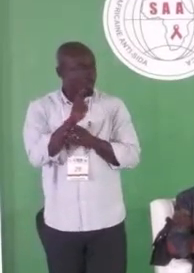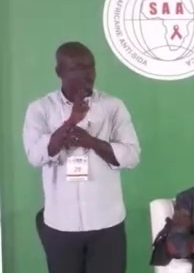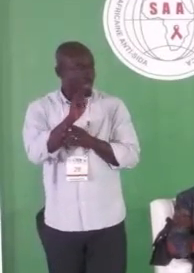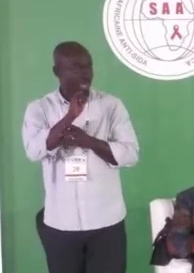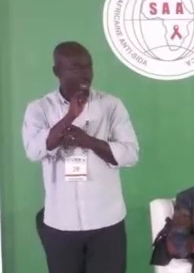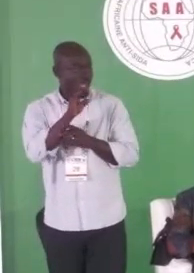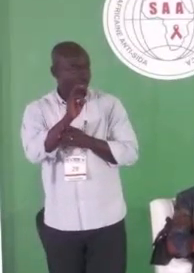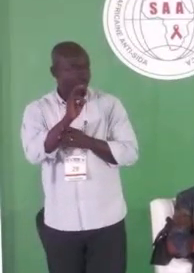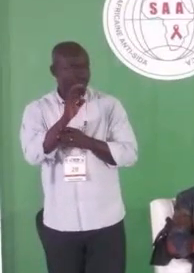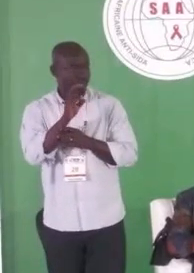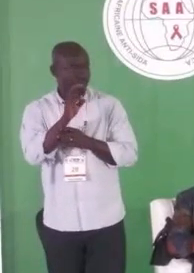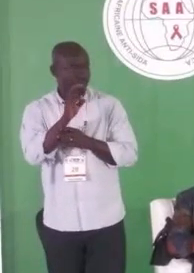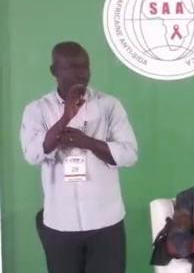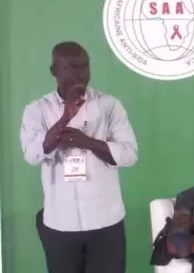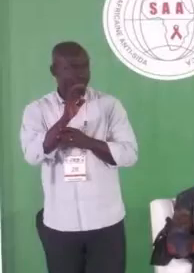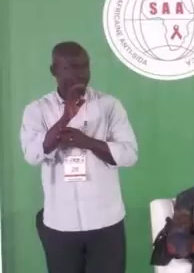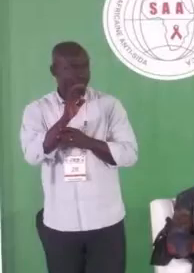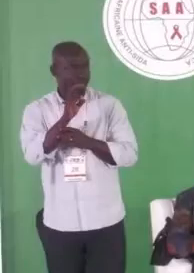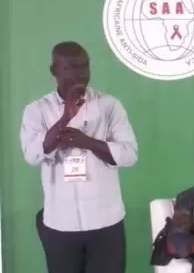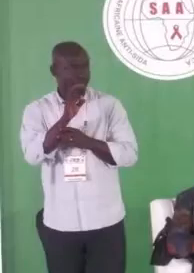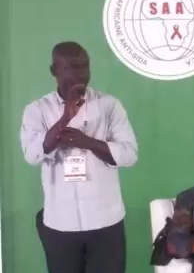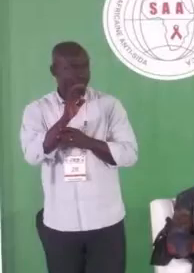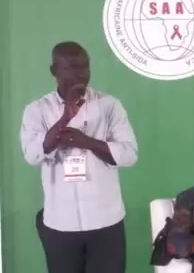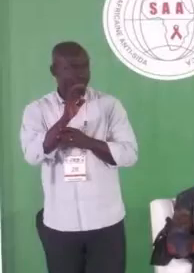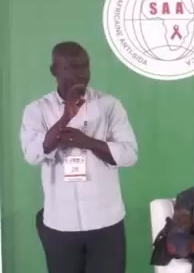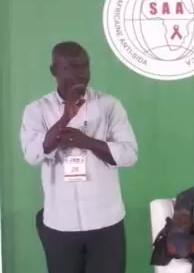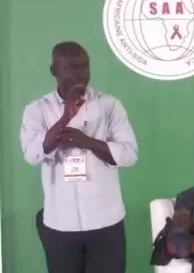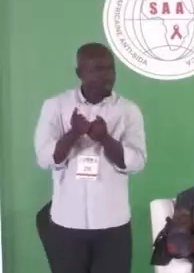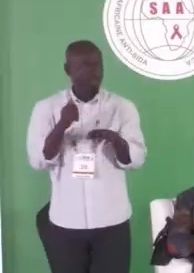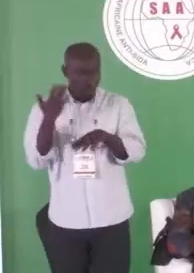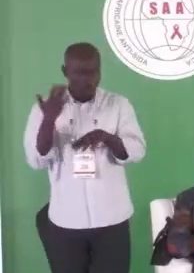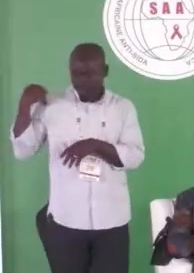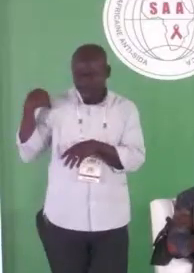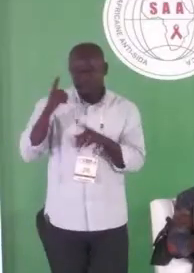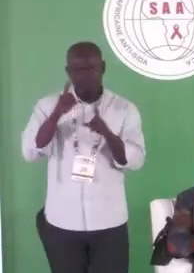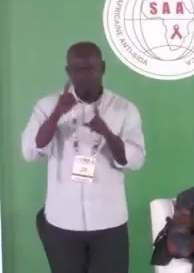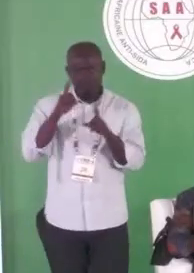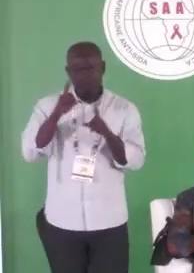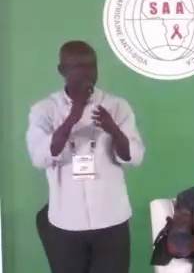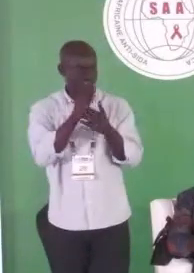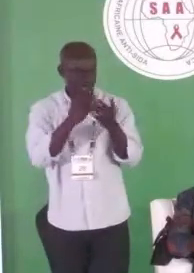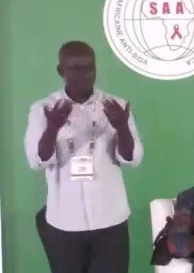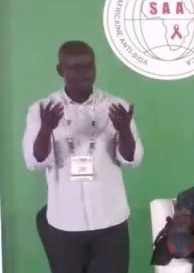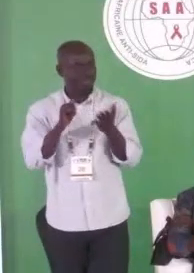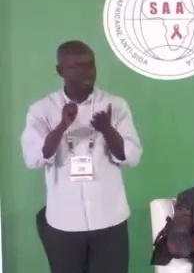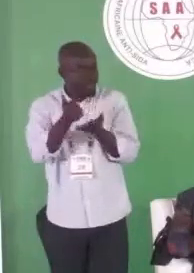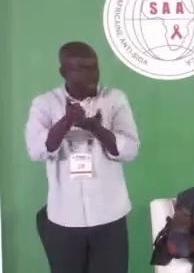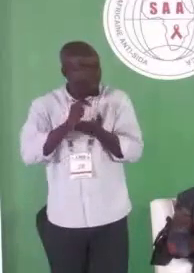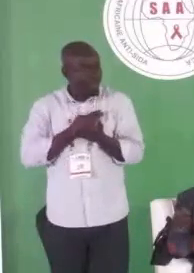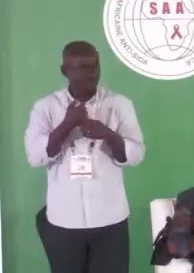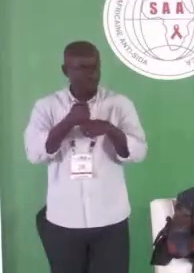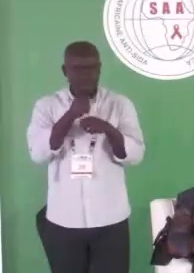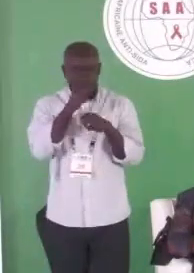mentor mothers to ensure that people come for testing or are reminded for testing. So it's one of the things that really helped us to ensure